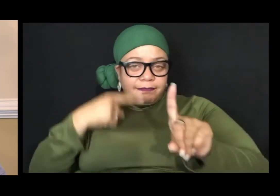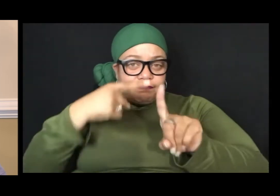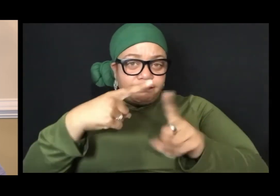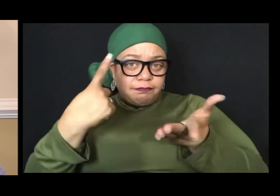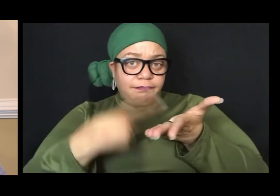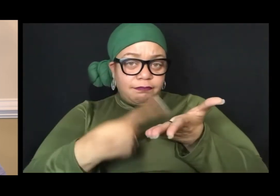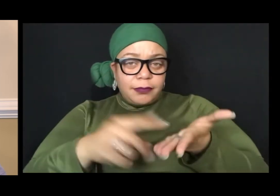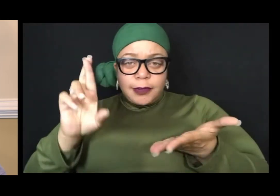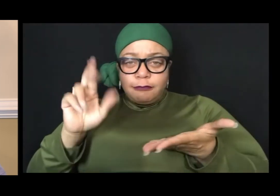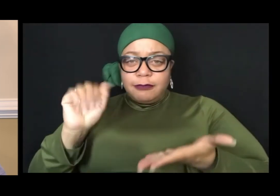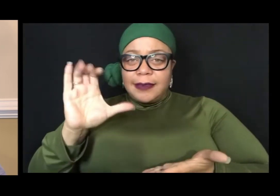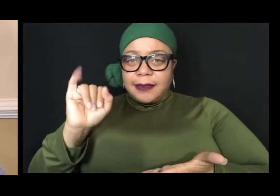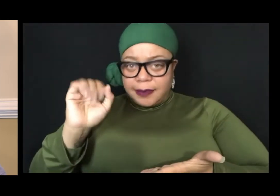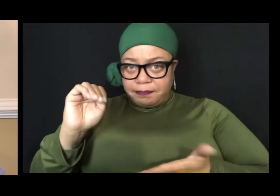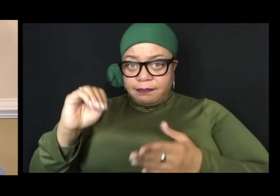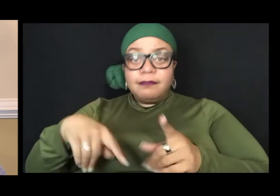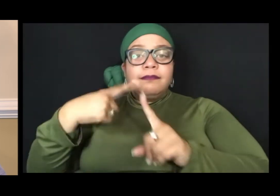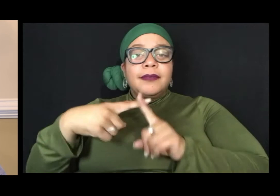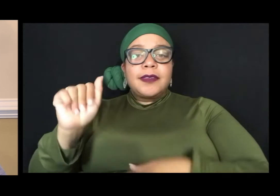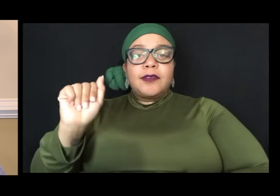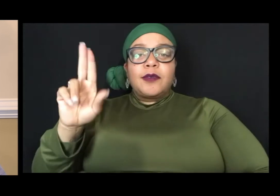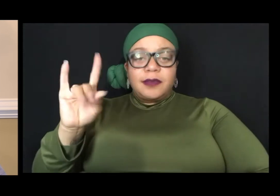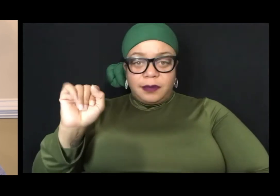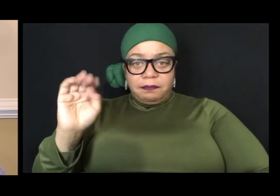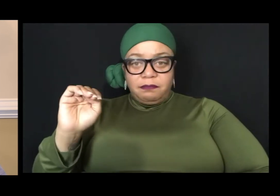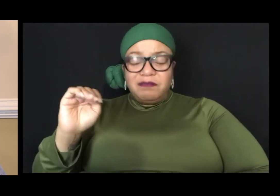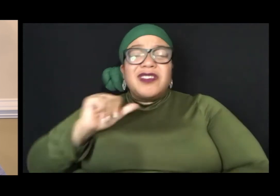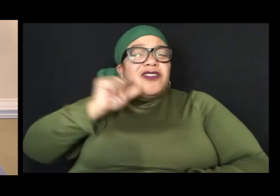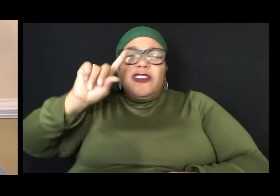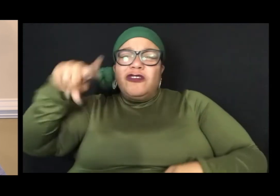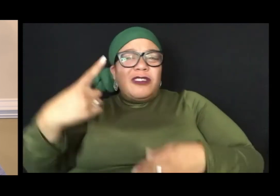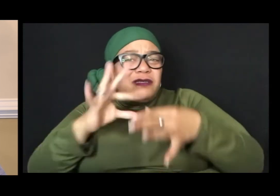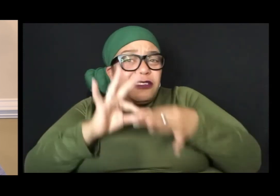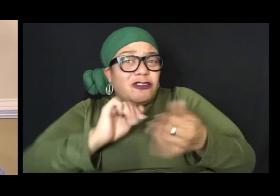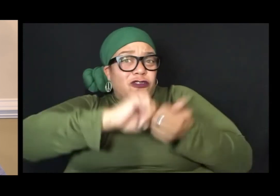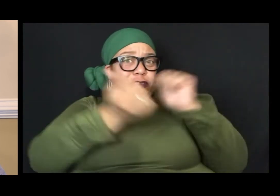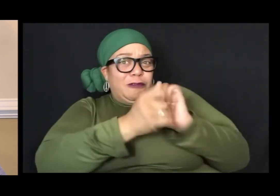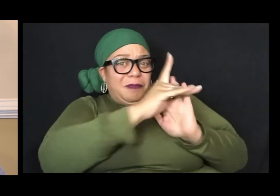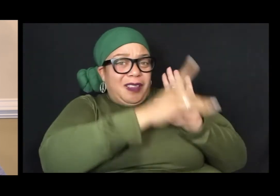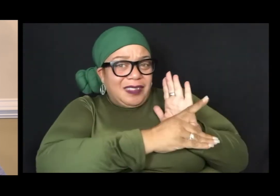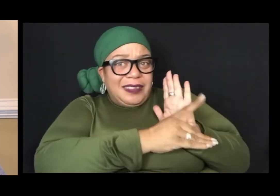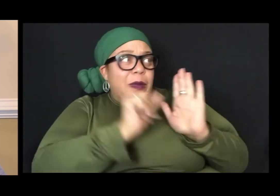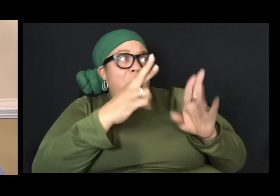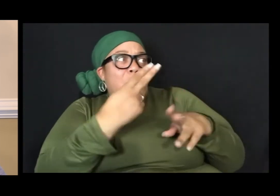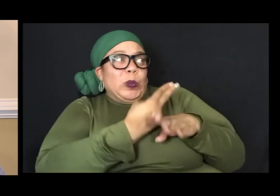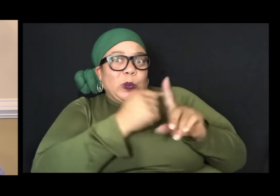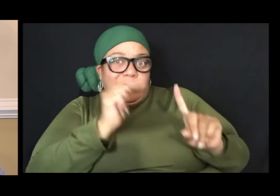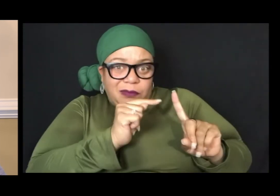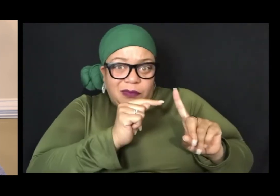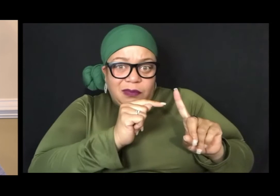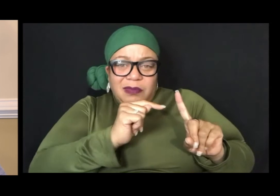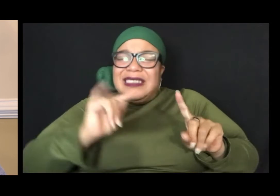am specifically speaking about racism and autism. It is not just about changing policies or